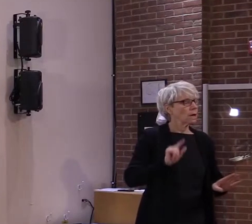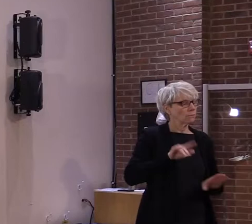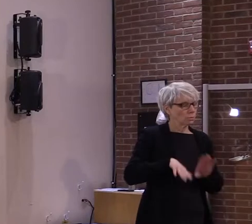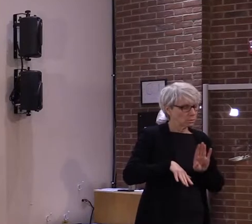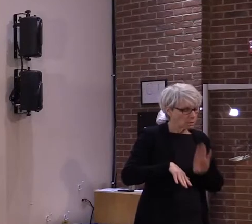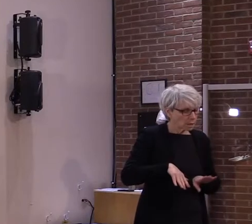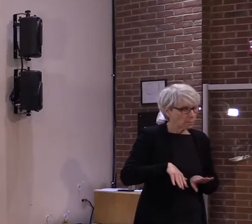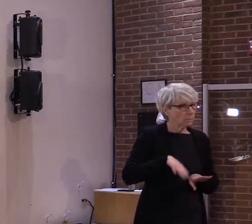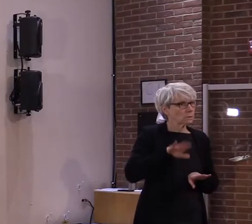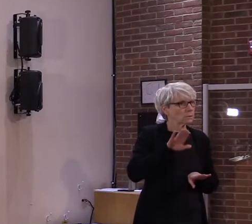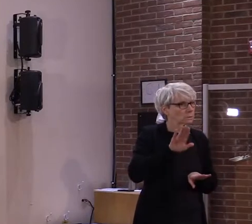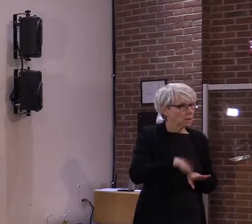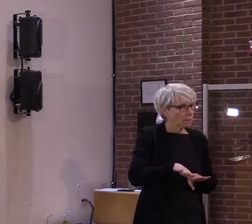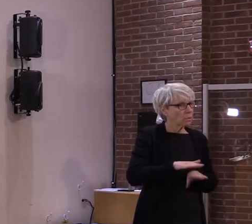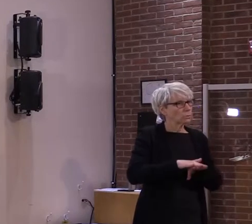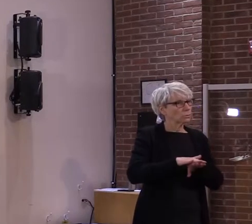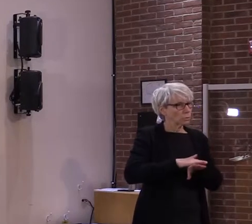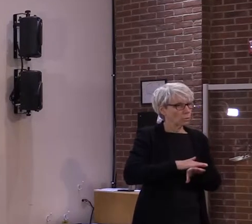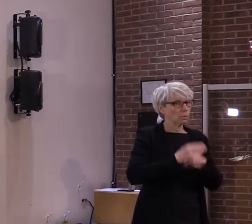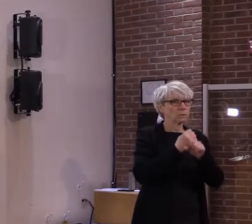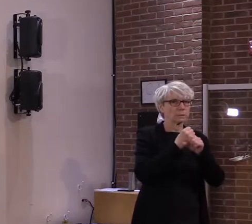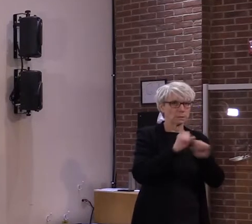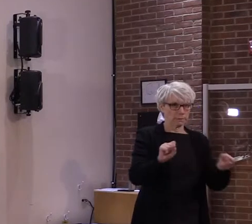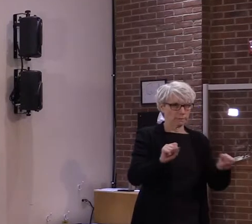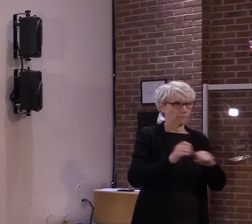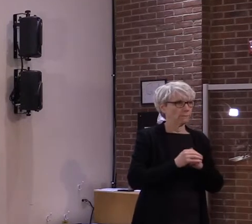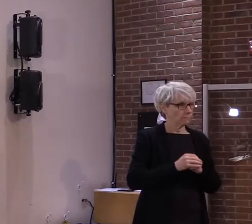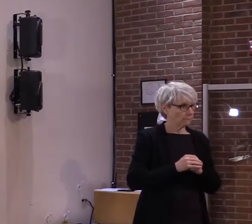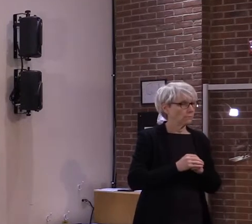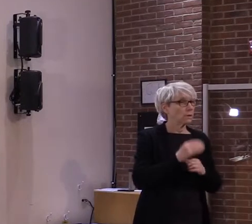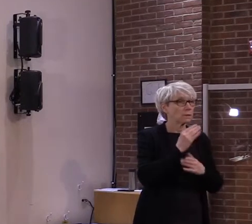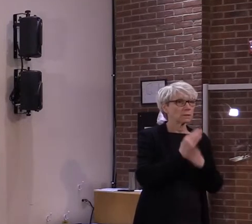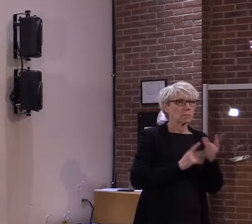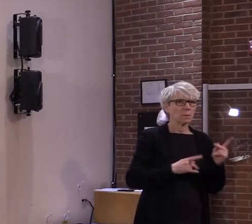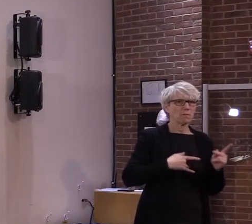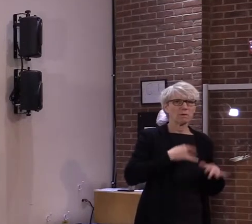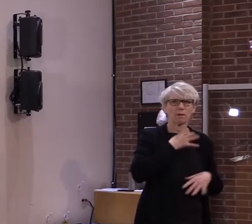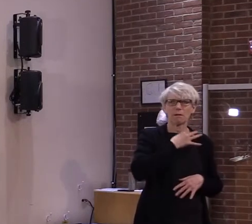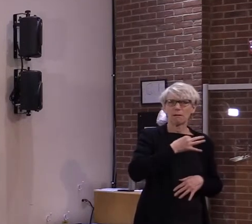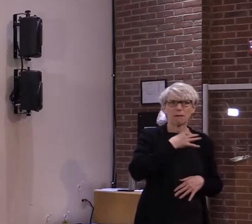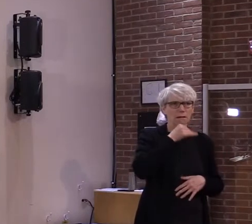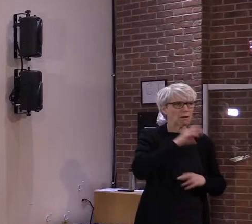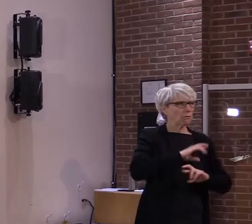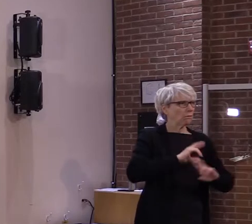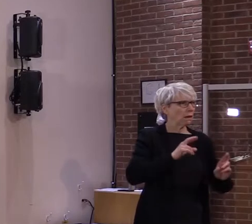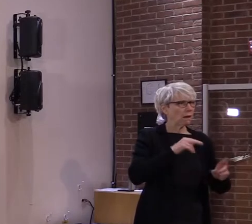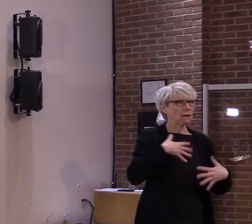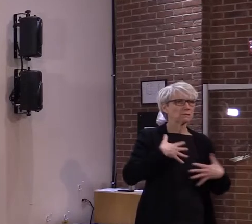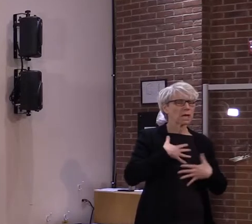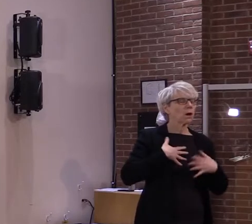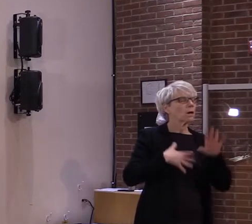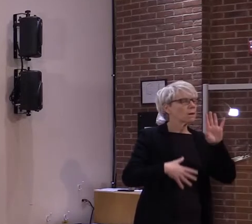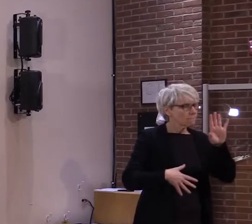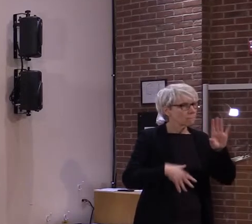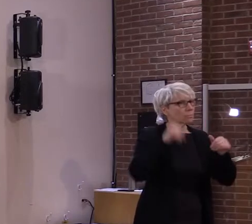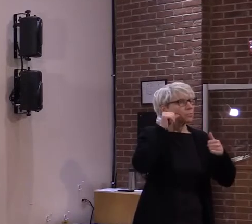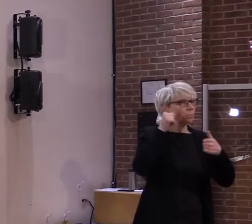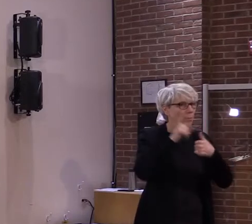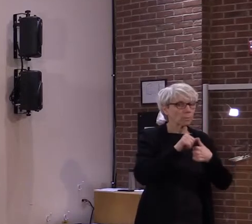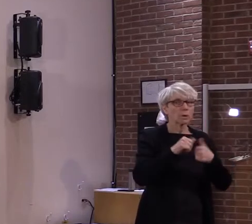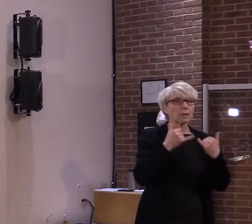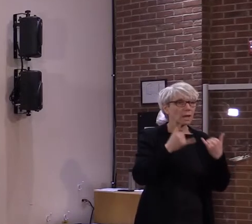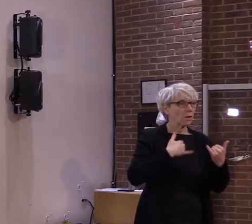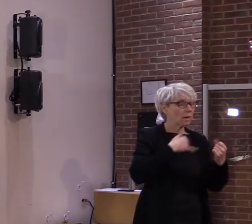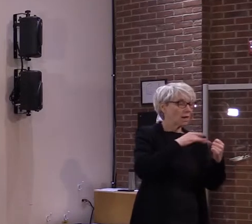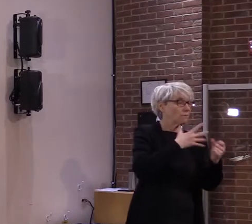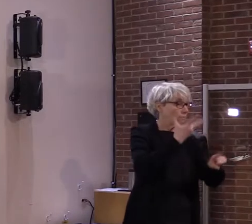uncertain, what I can tell you is that the addition of vaccination science to our traditional metrics allows